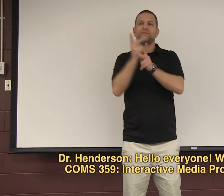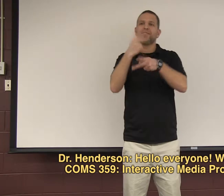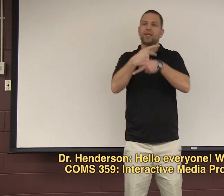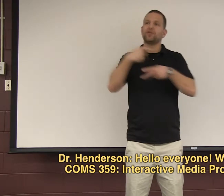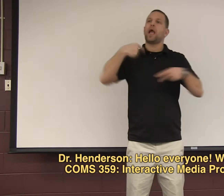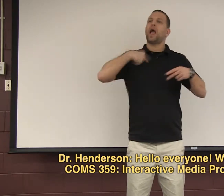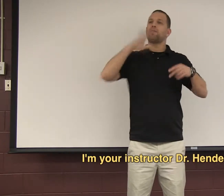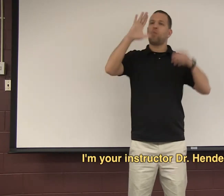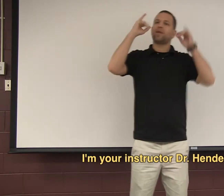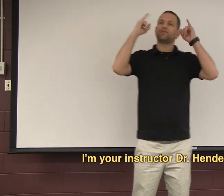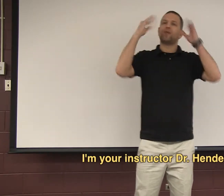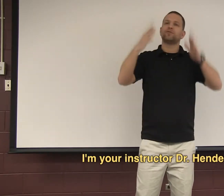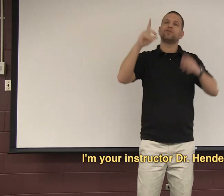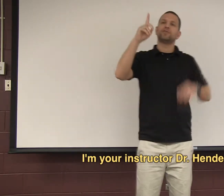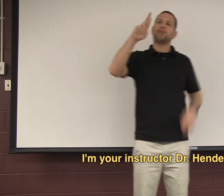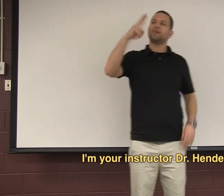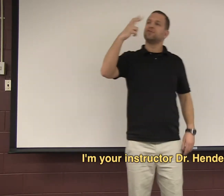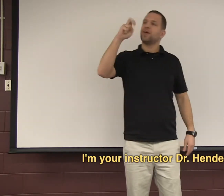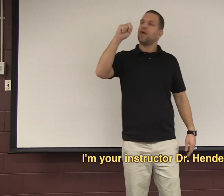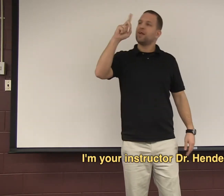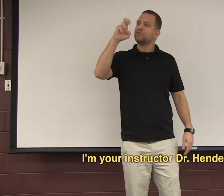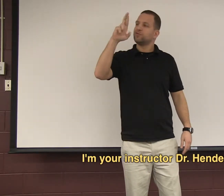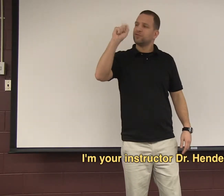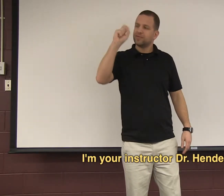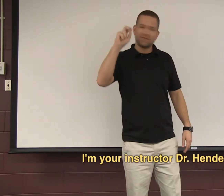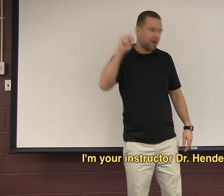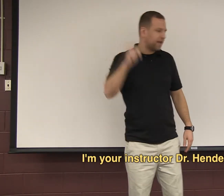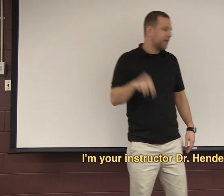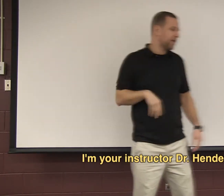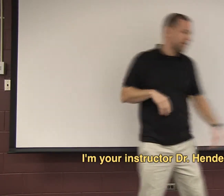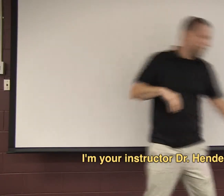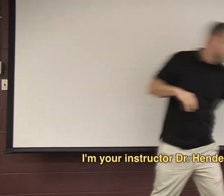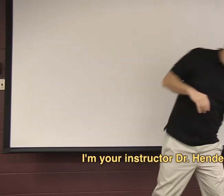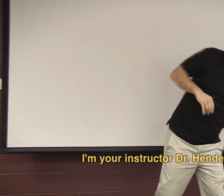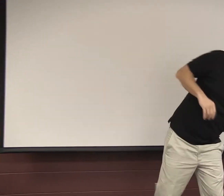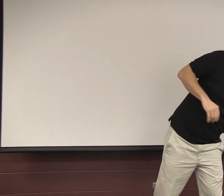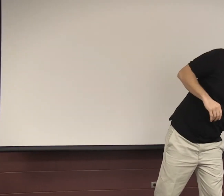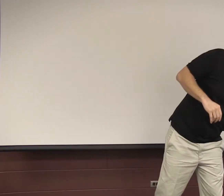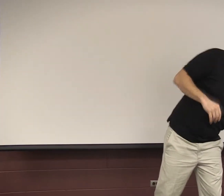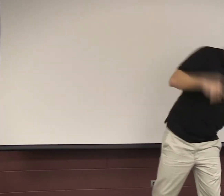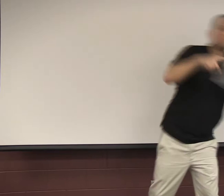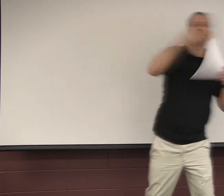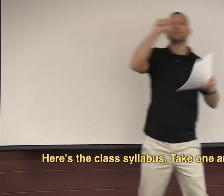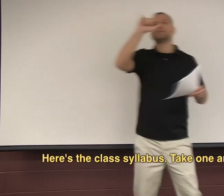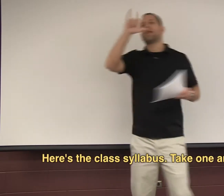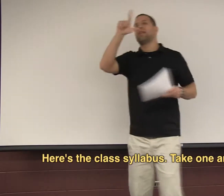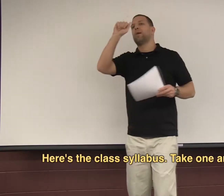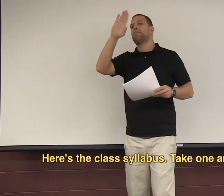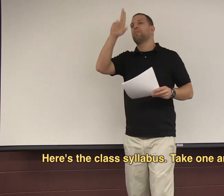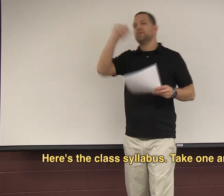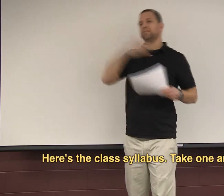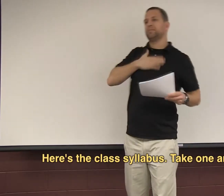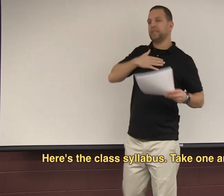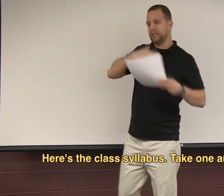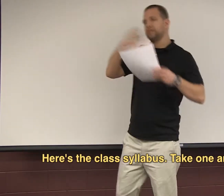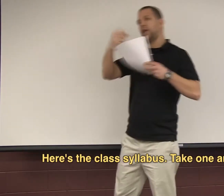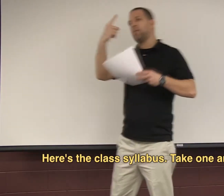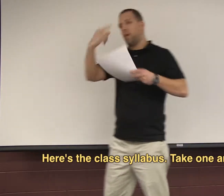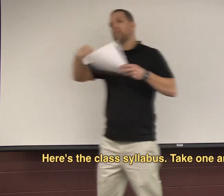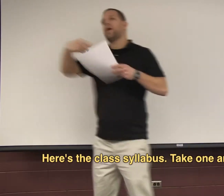Dr. Henderson. Here's the class syllabus. Take one and pass it on." He hands a pile of syllabi to the student sitting next